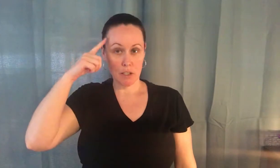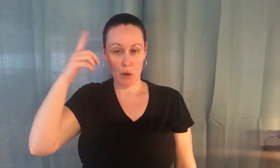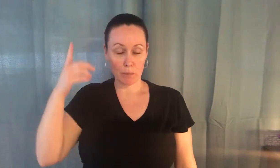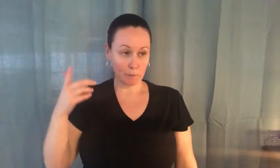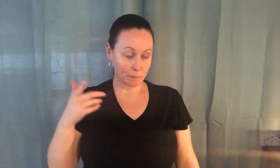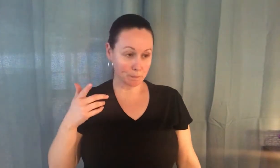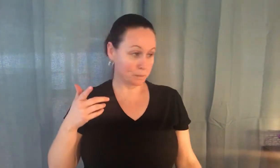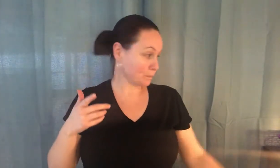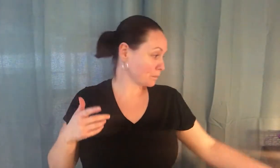So